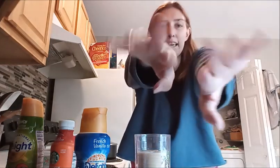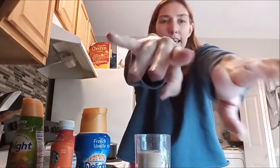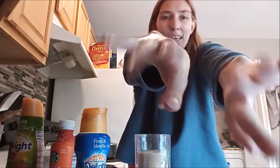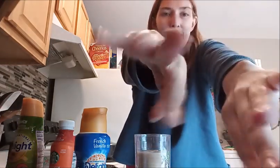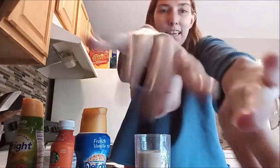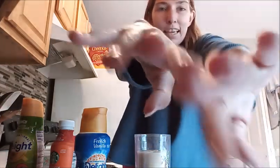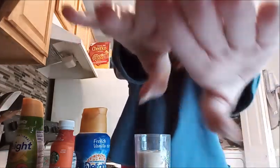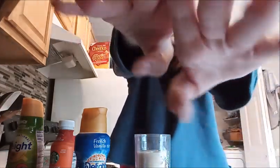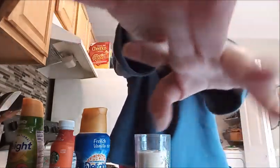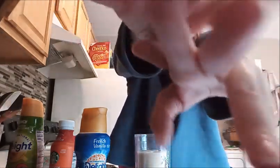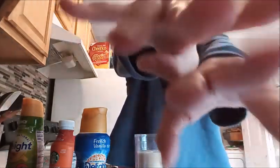Bye!